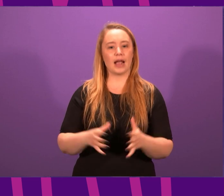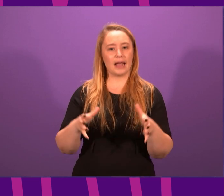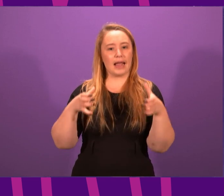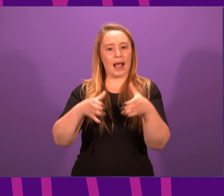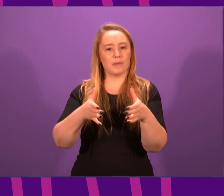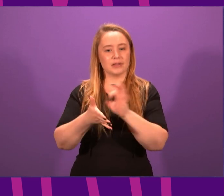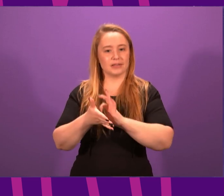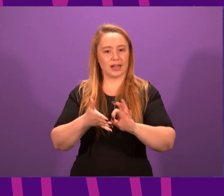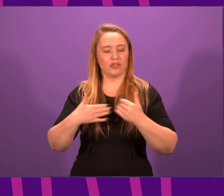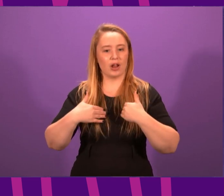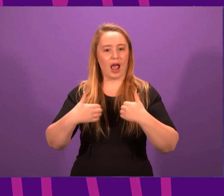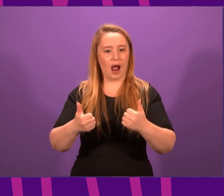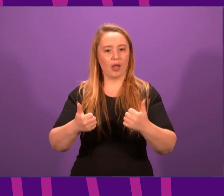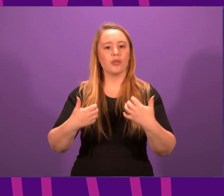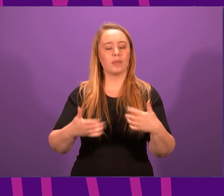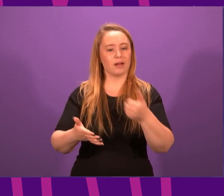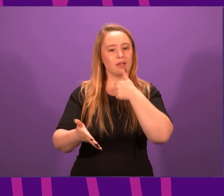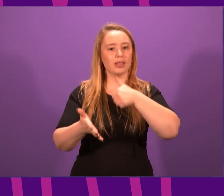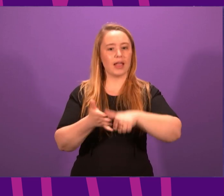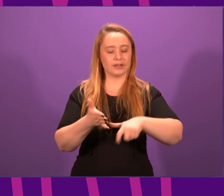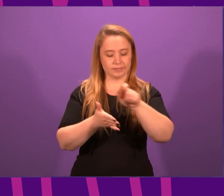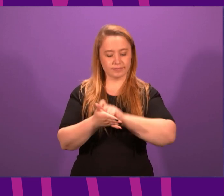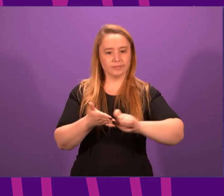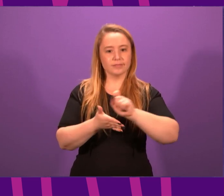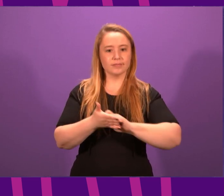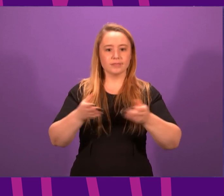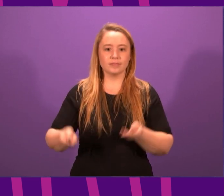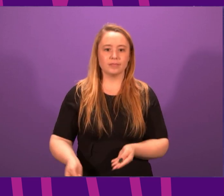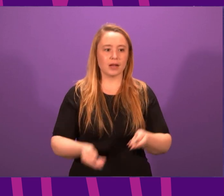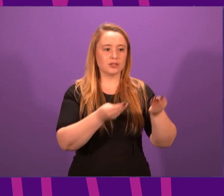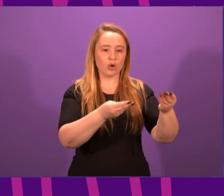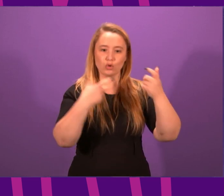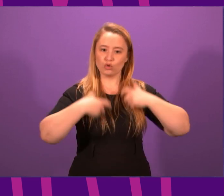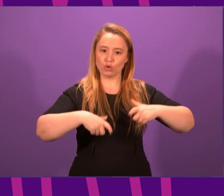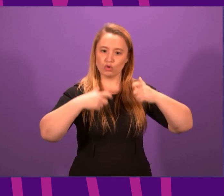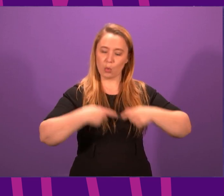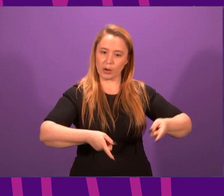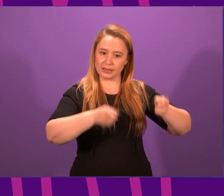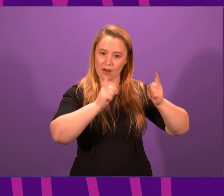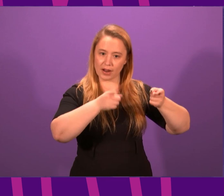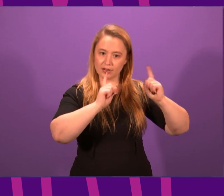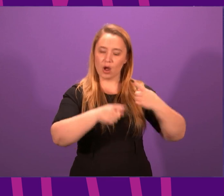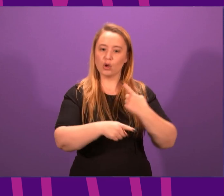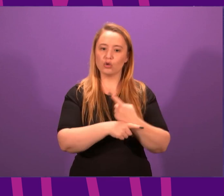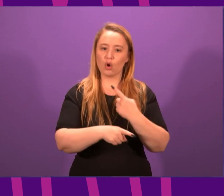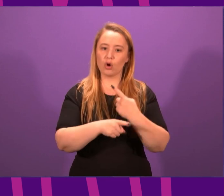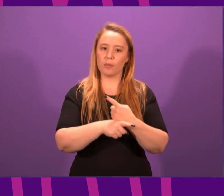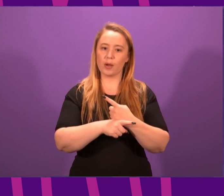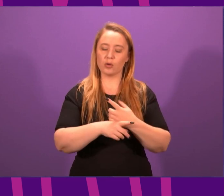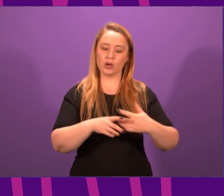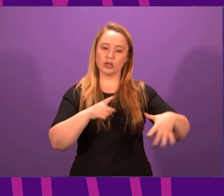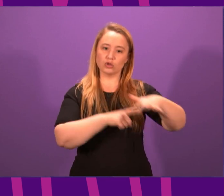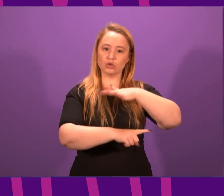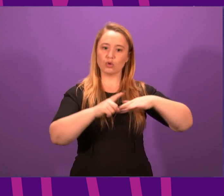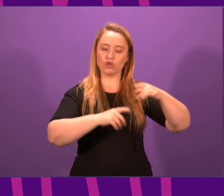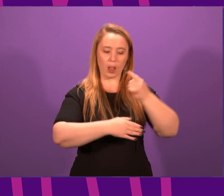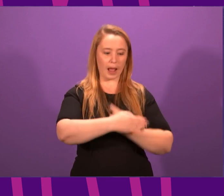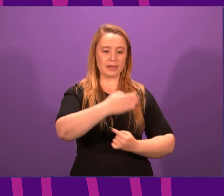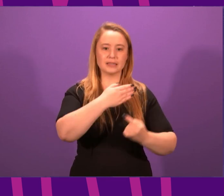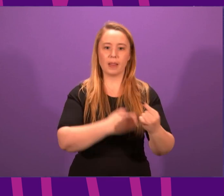welcome letter to directors of social work on the social isolation experienced by